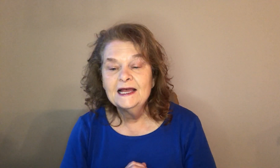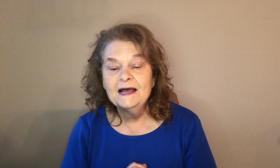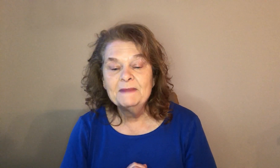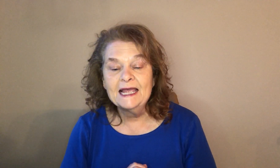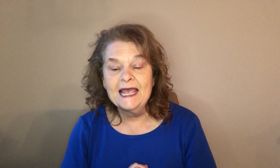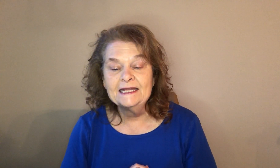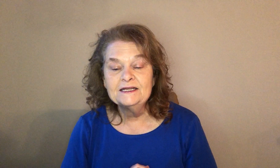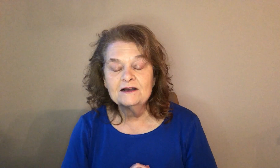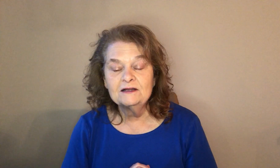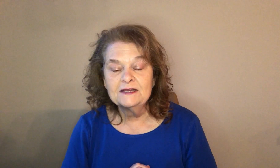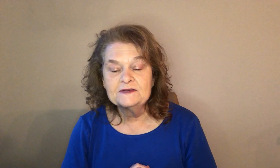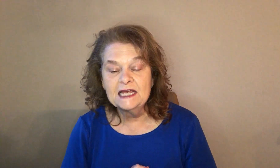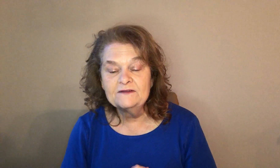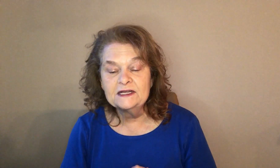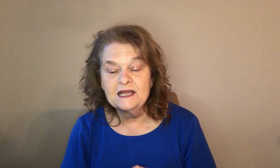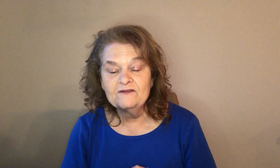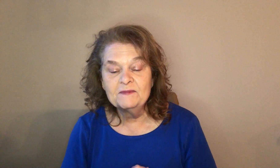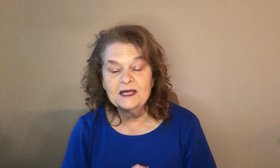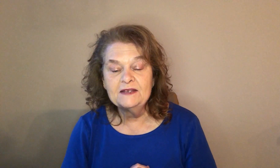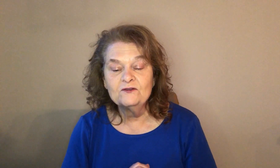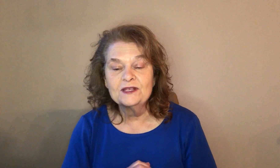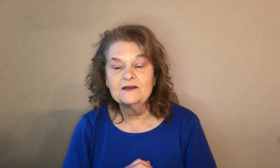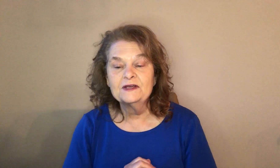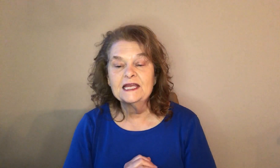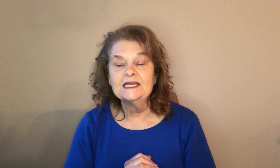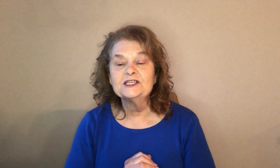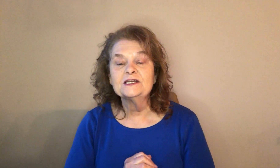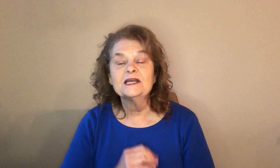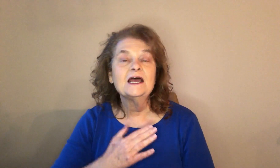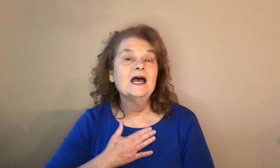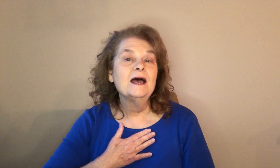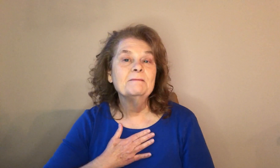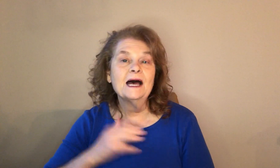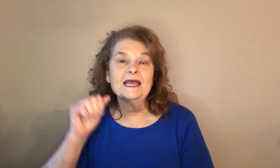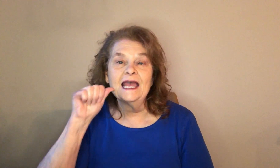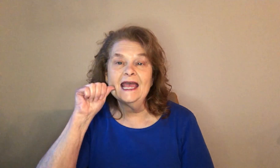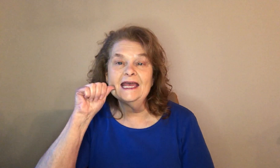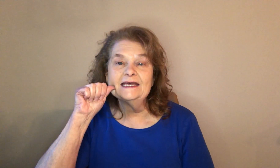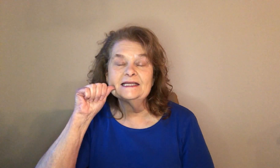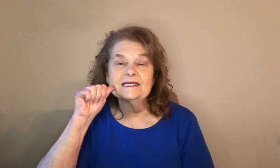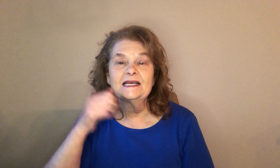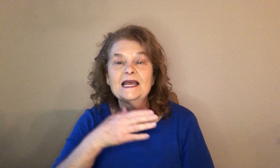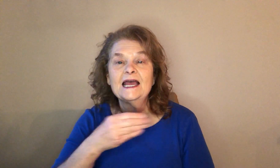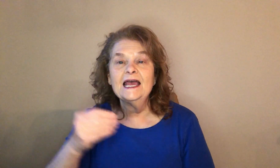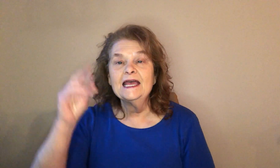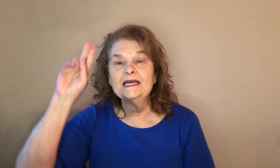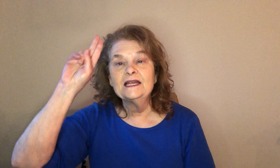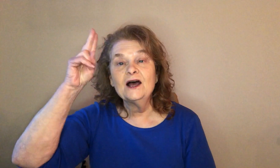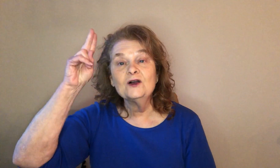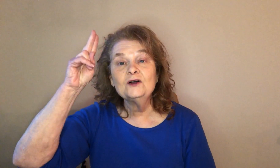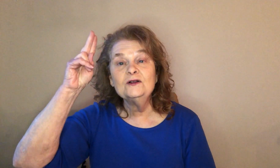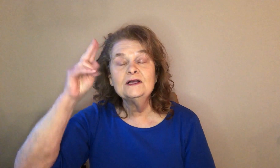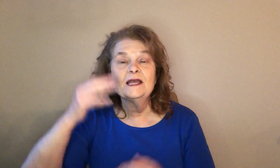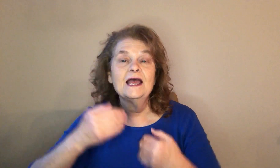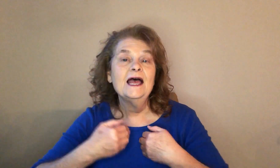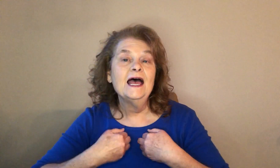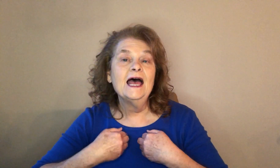My aunt and uncle have saved enough money for their vacation. My aunt and uncle